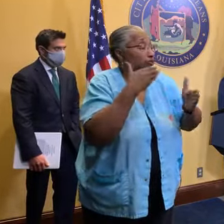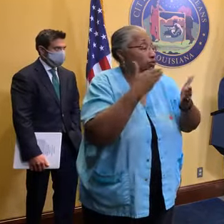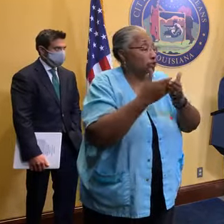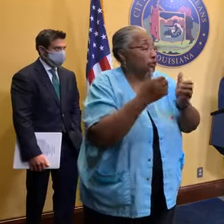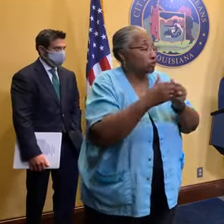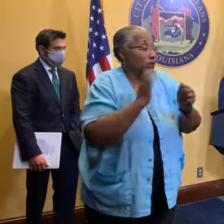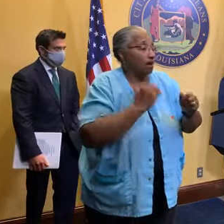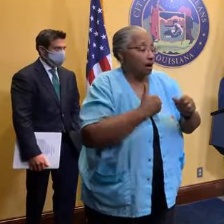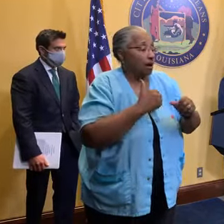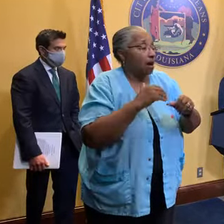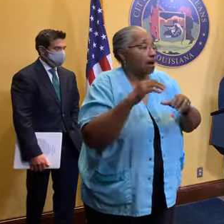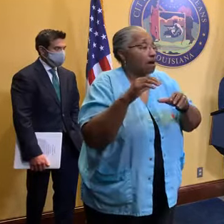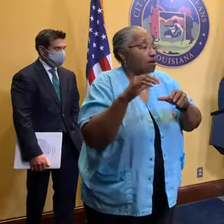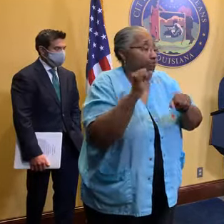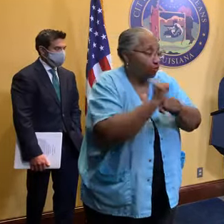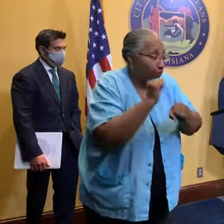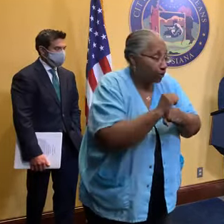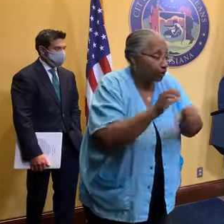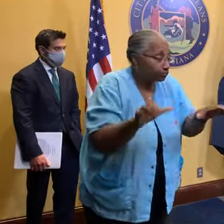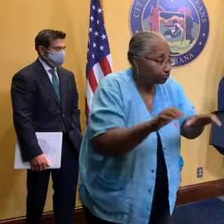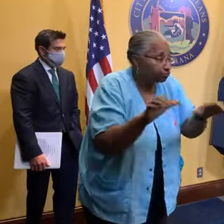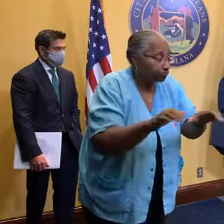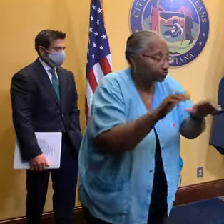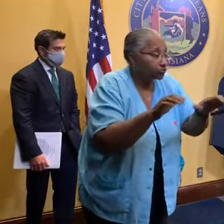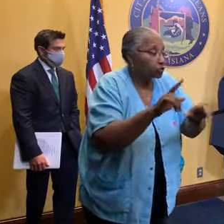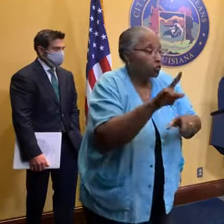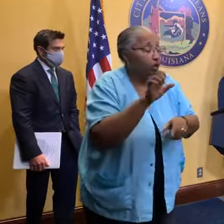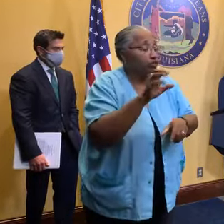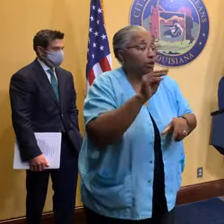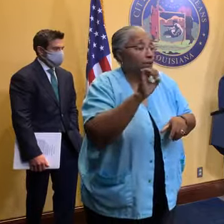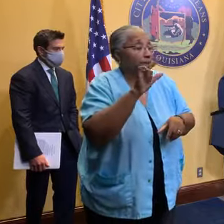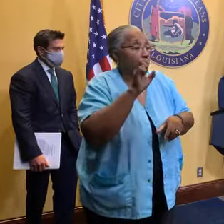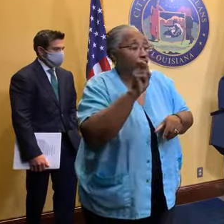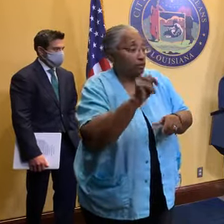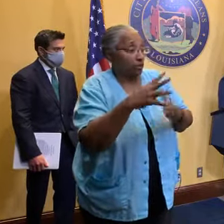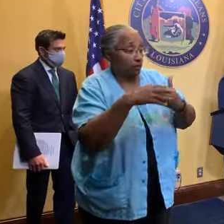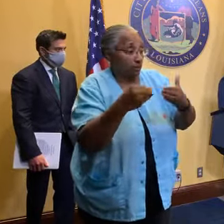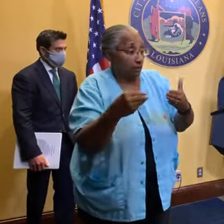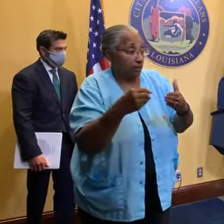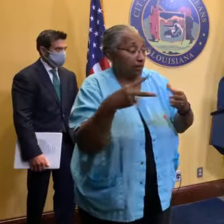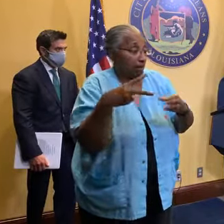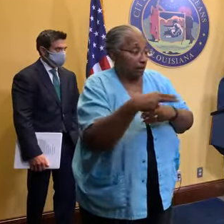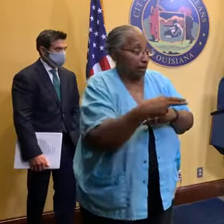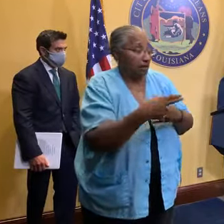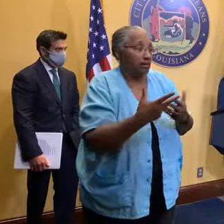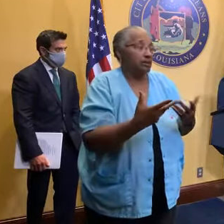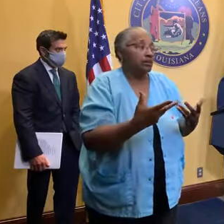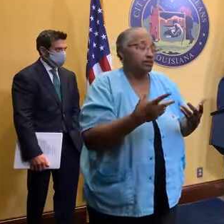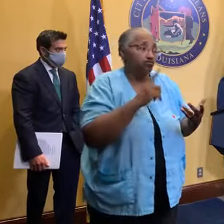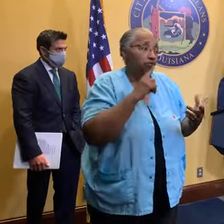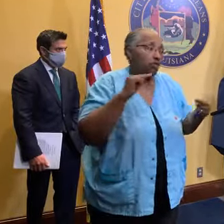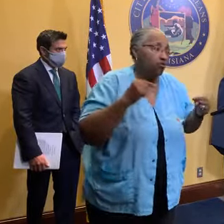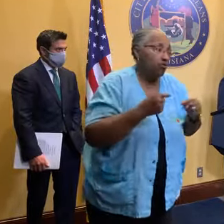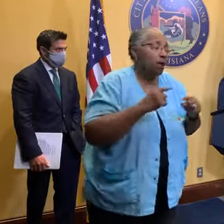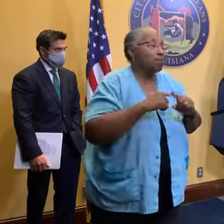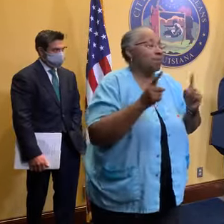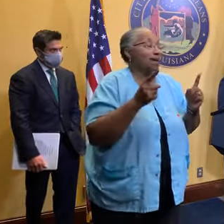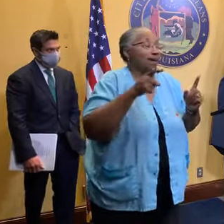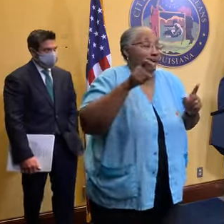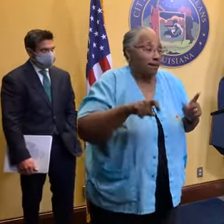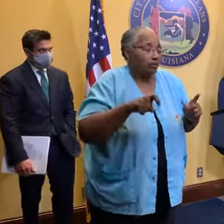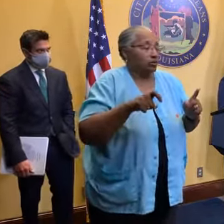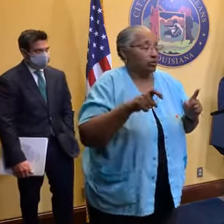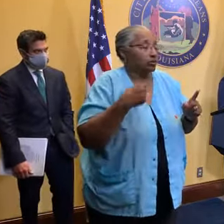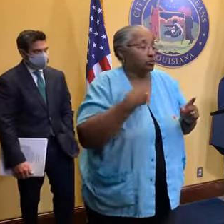so yes, and that $100 million cut, it was painful, but definitely necessary. We have